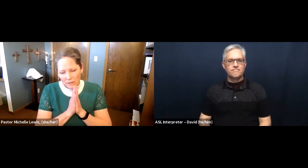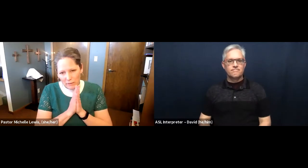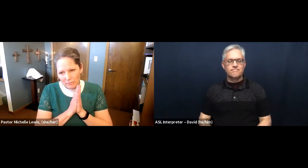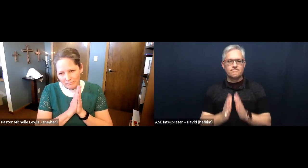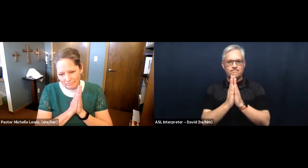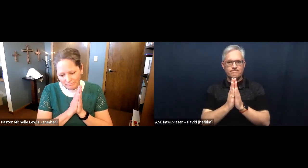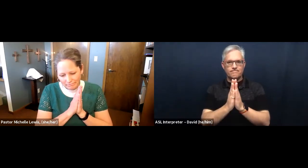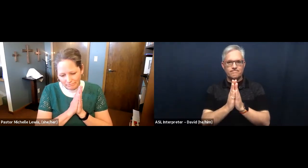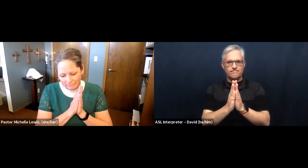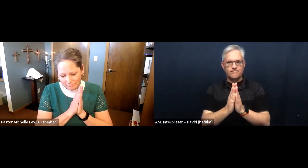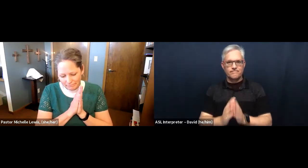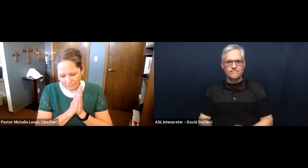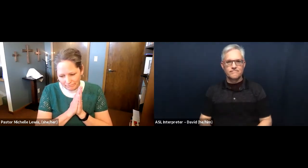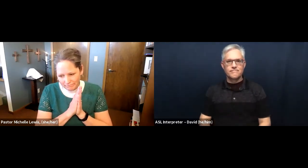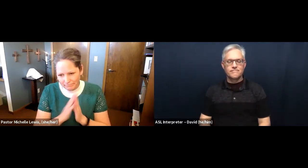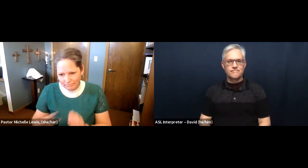Amen.